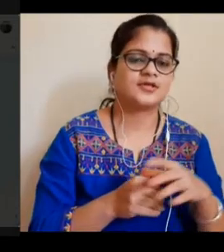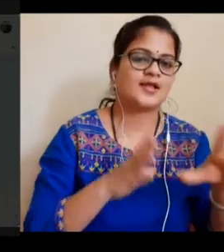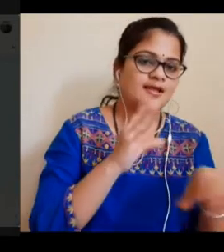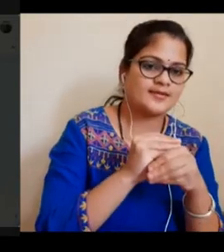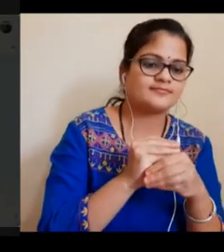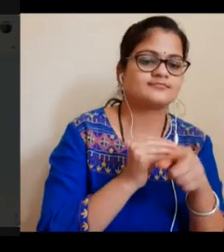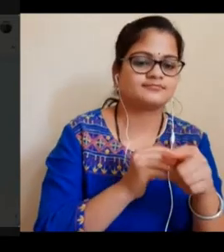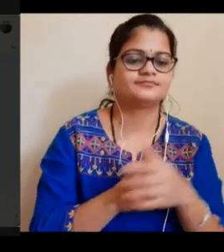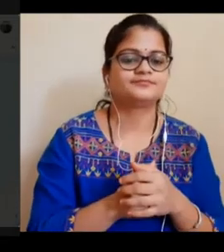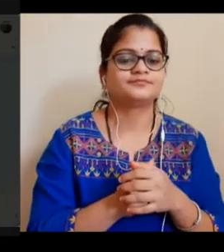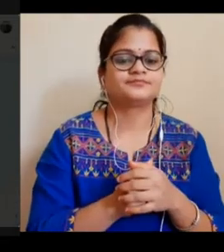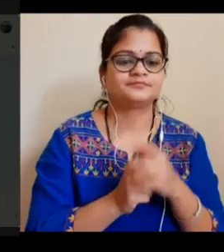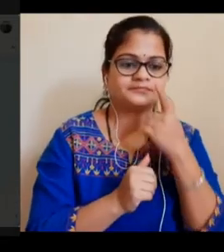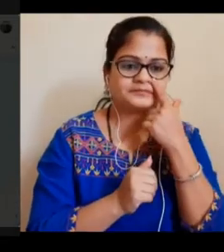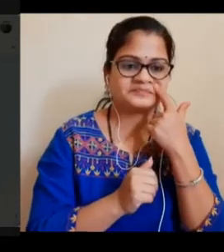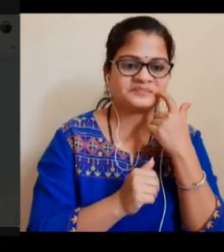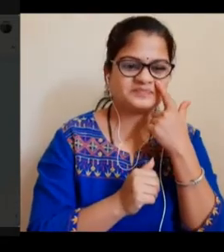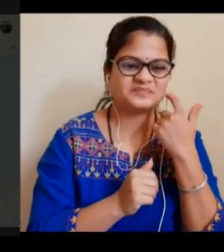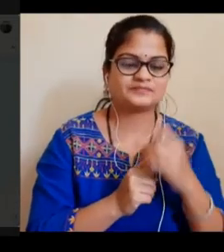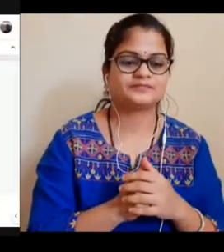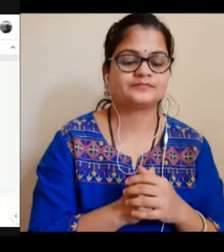you. So I'm sending this.